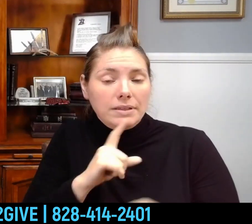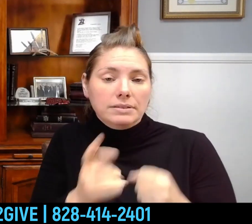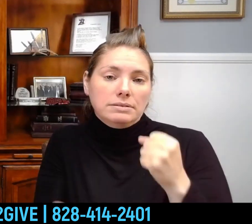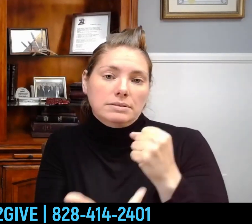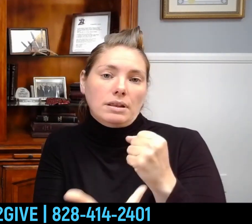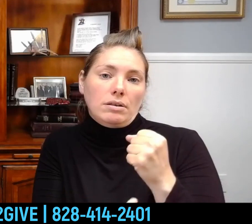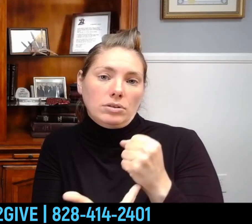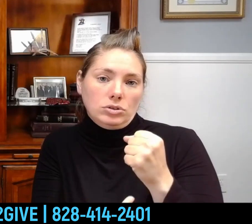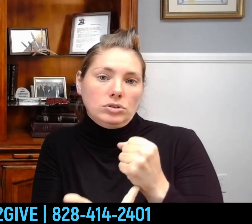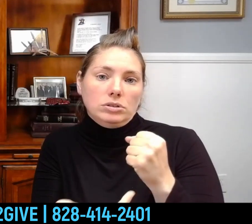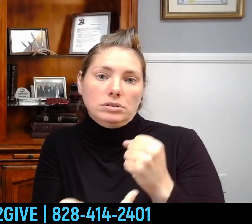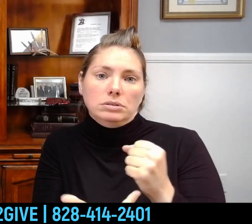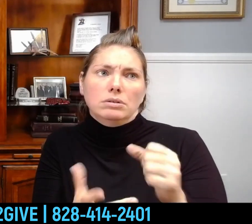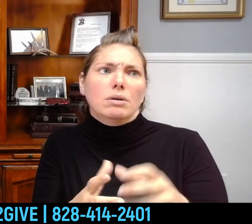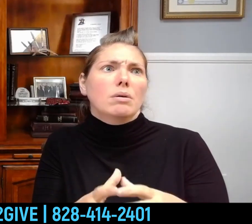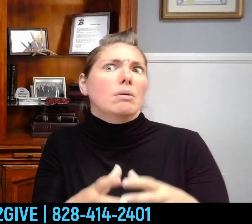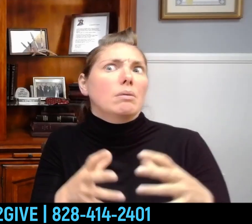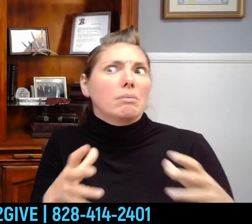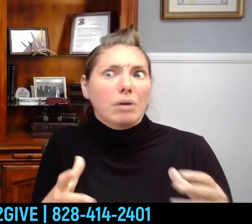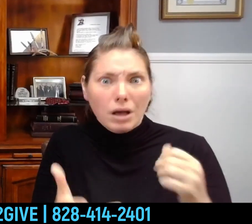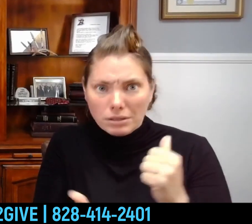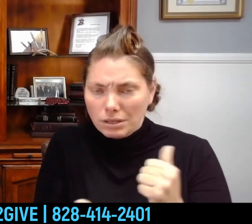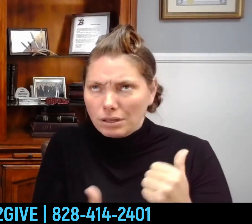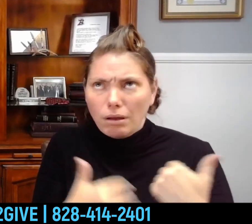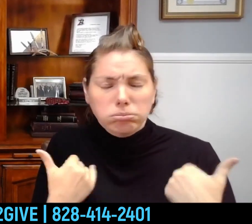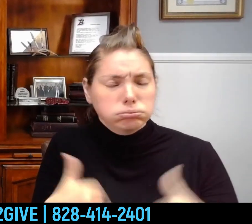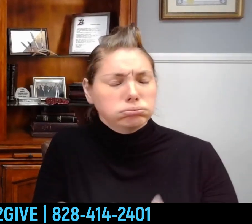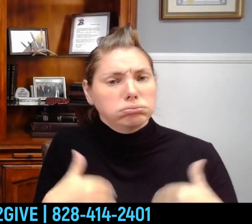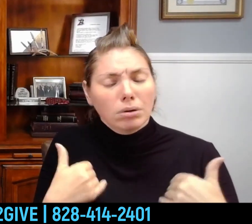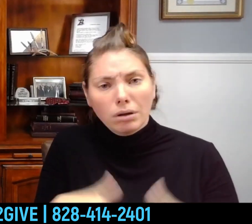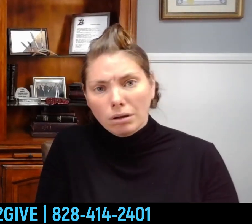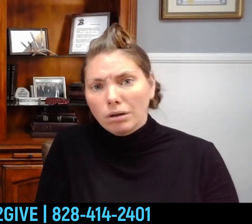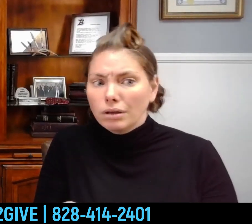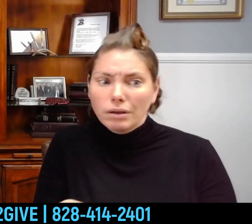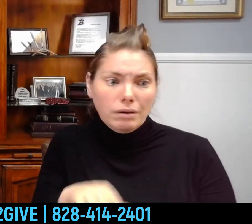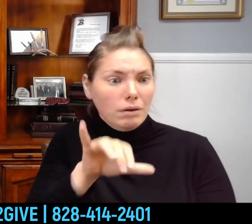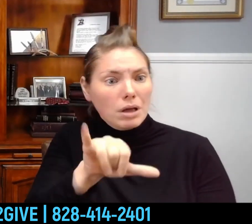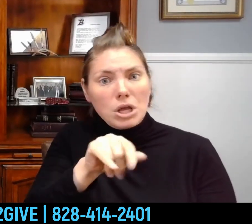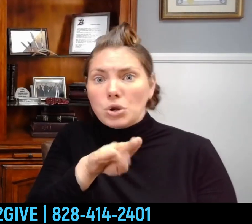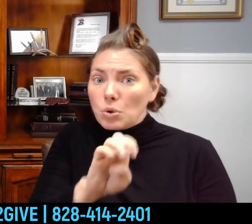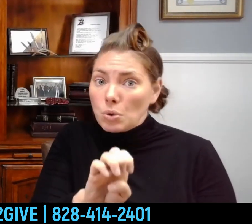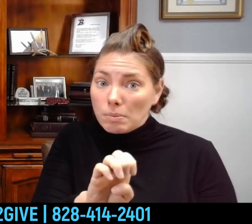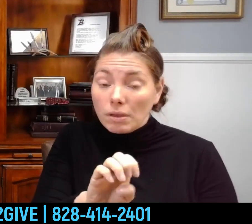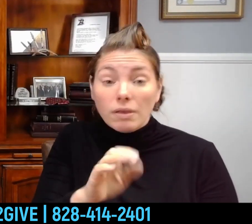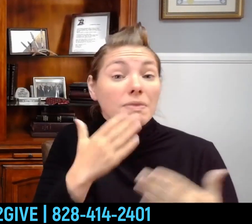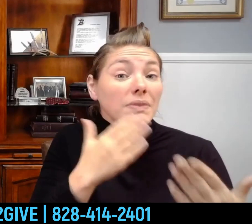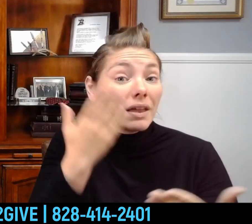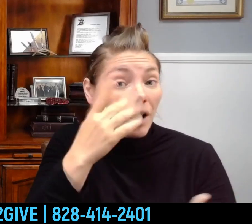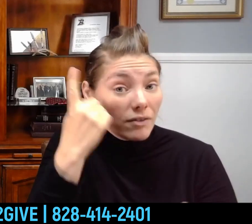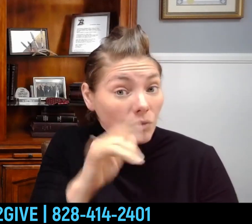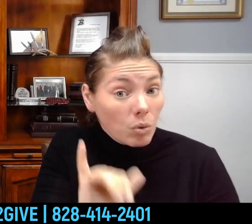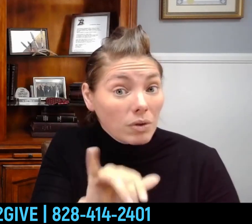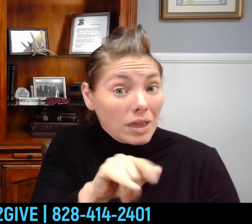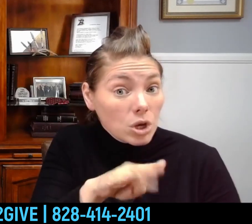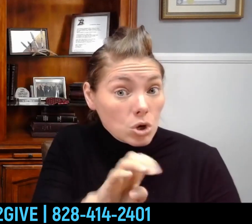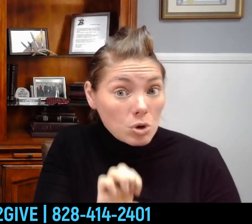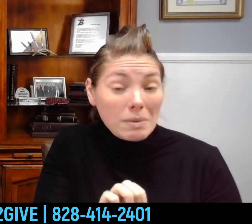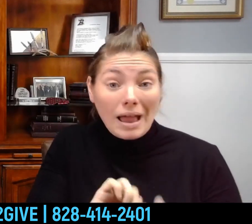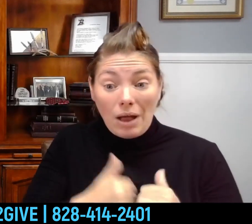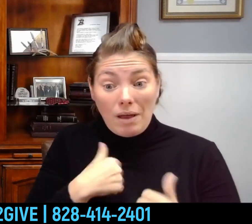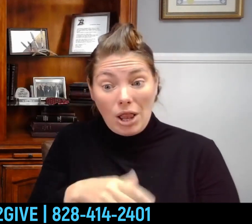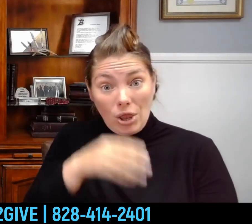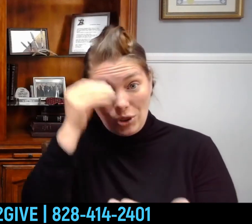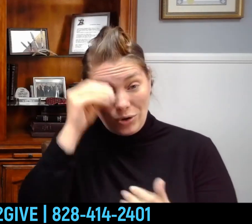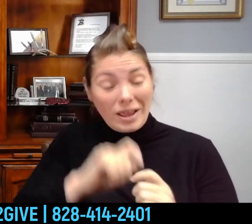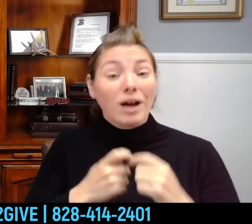technology. So much technology. There's YouTube, and that's, thank God for YouTube, because that's how I learned how